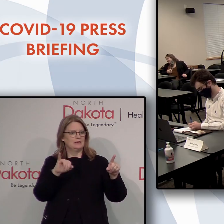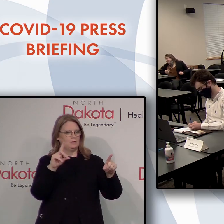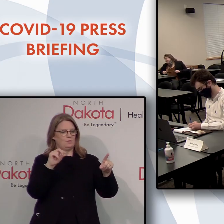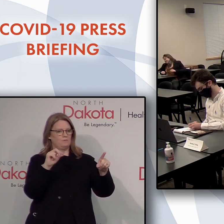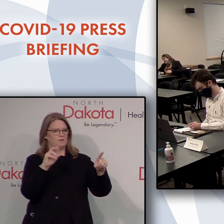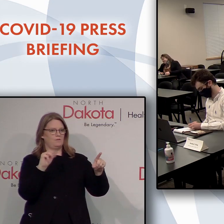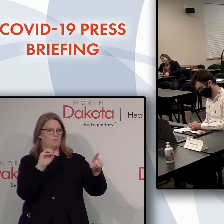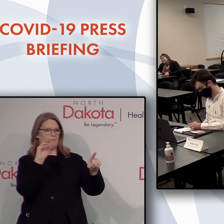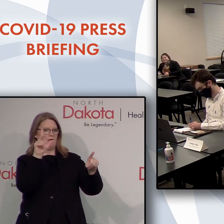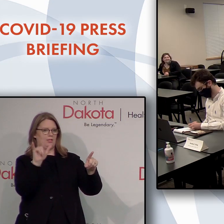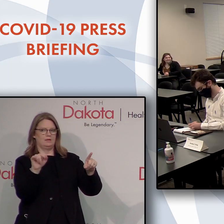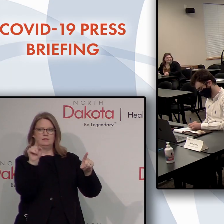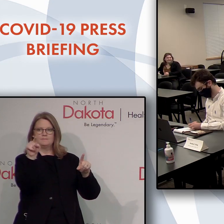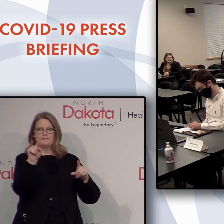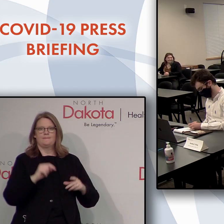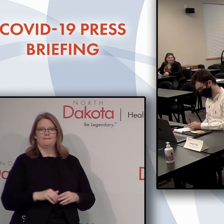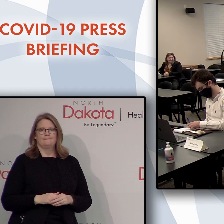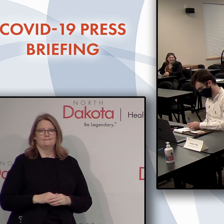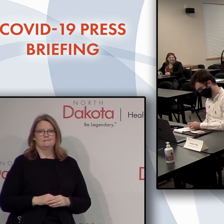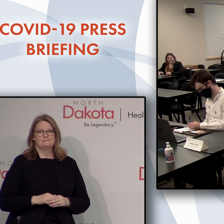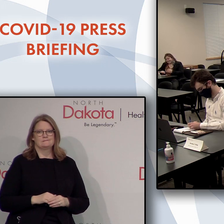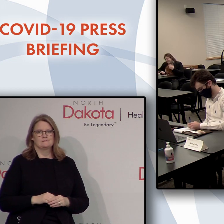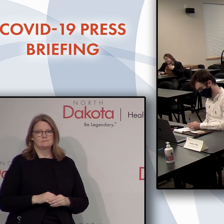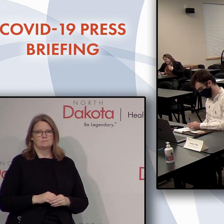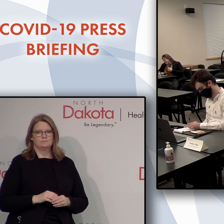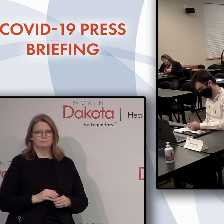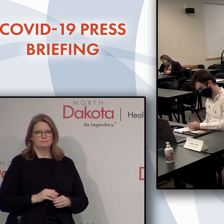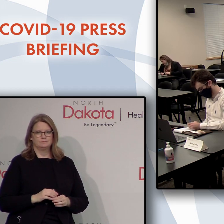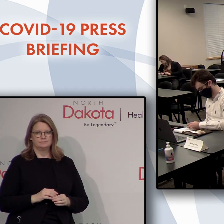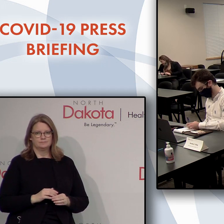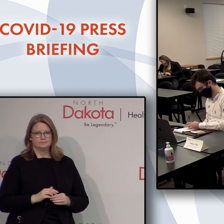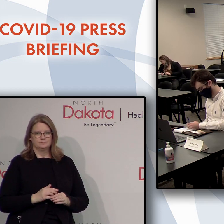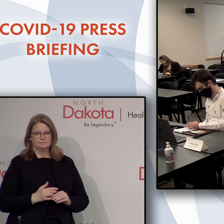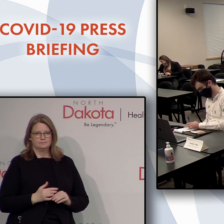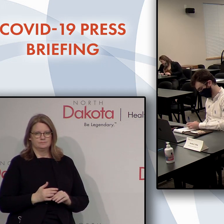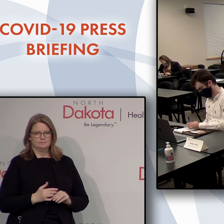for Molly. Molly, come on back up.